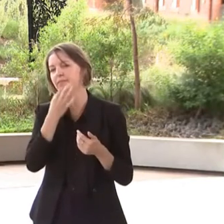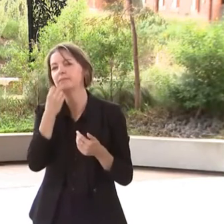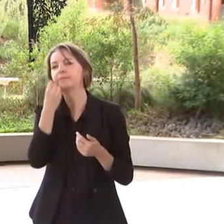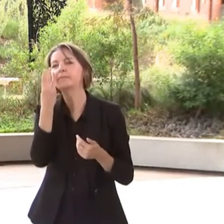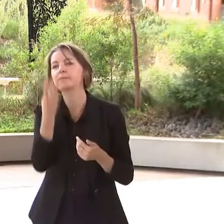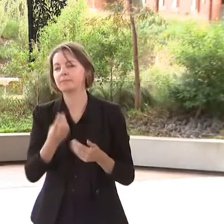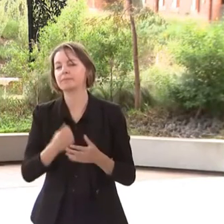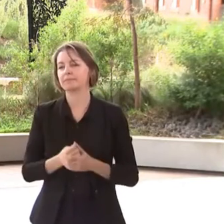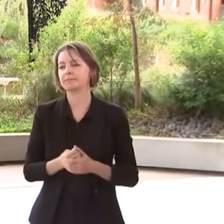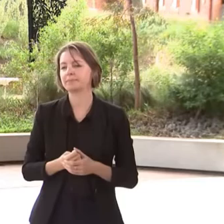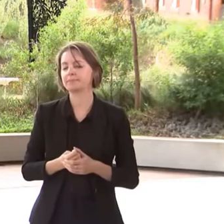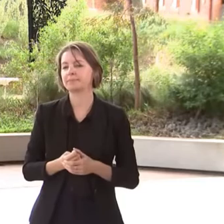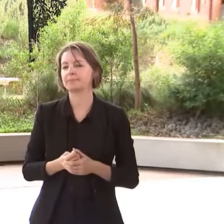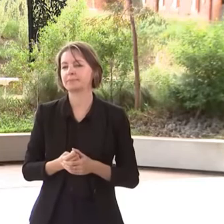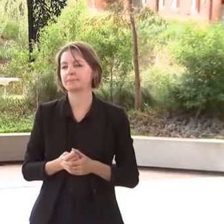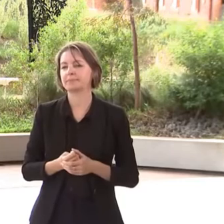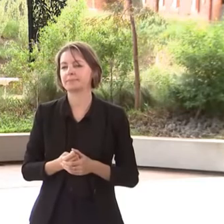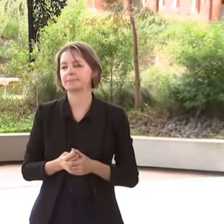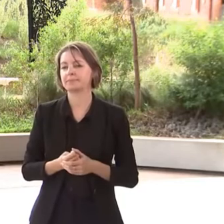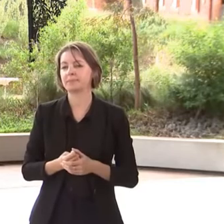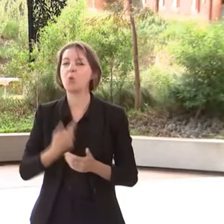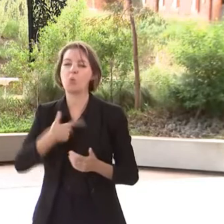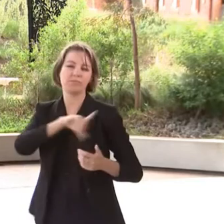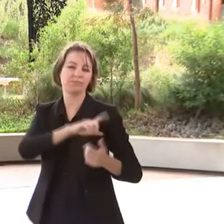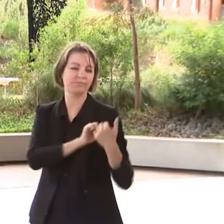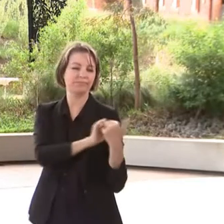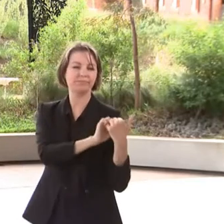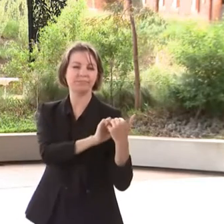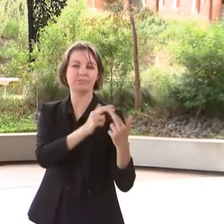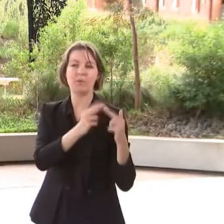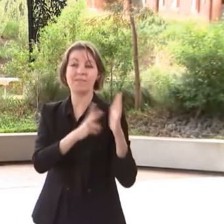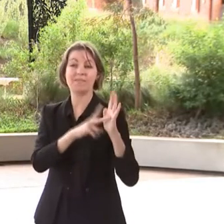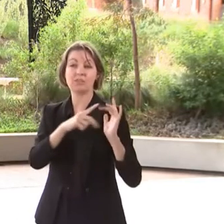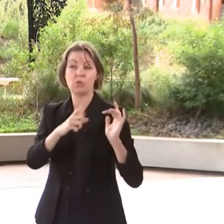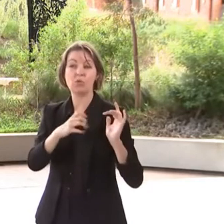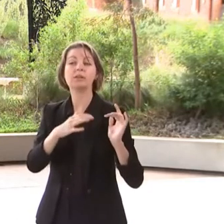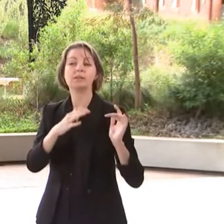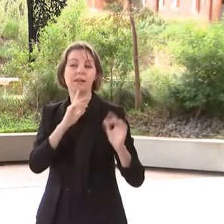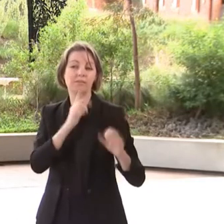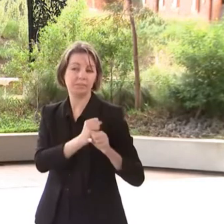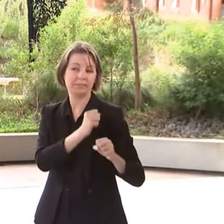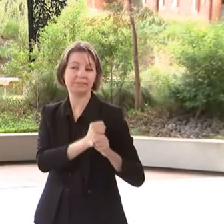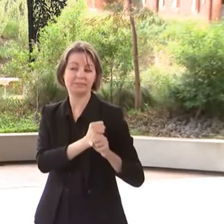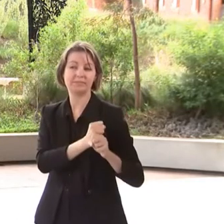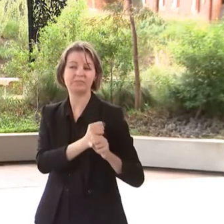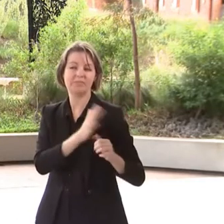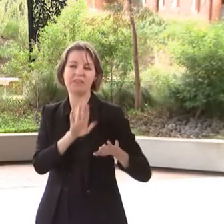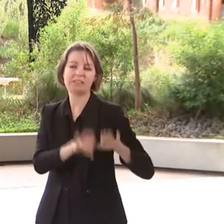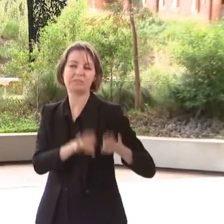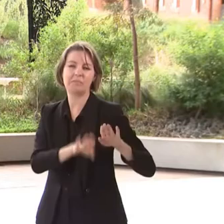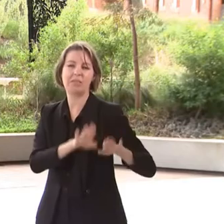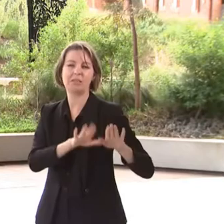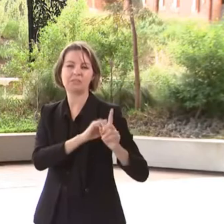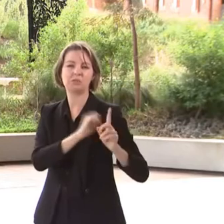seeking alignment with the Victorian government in circumstances where we're in very similar positions of the pandemic.